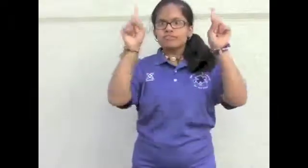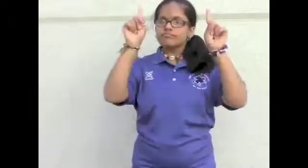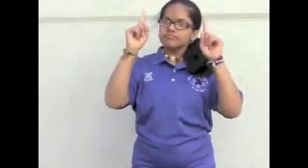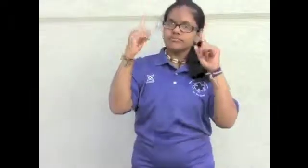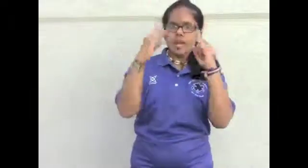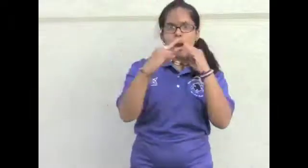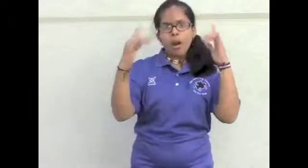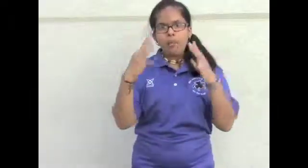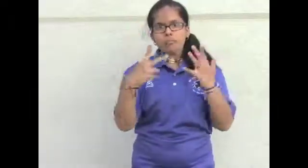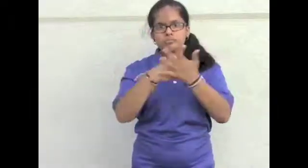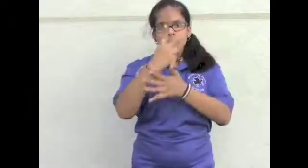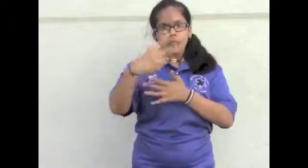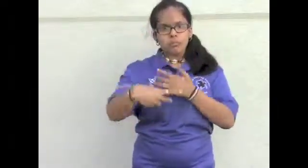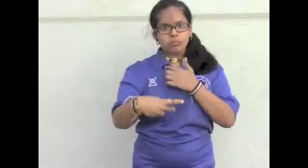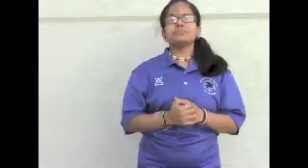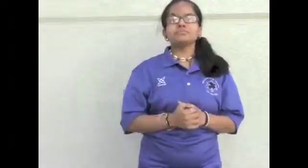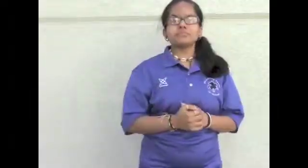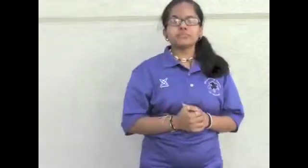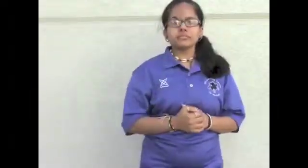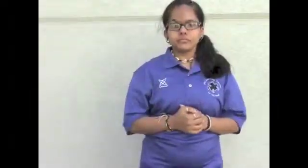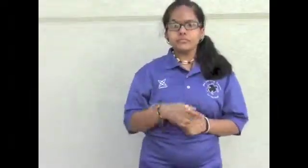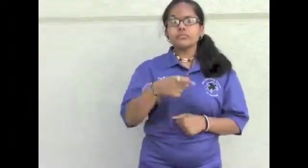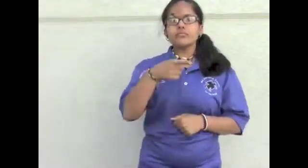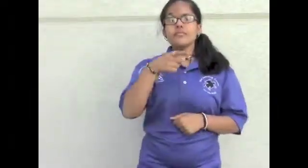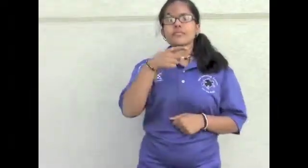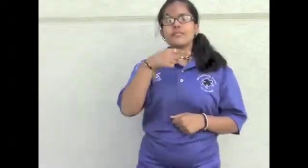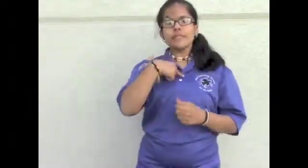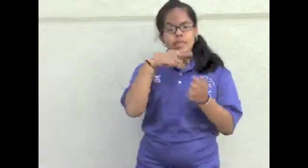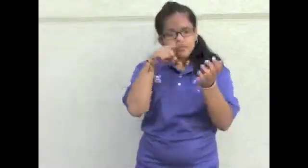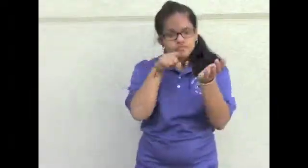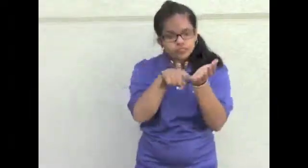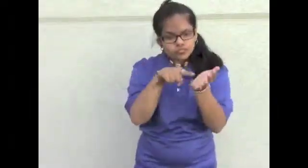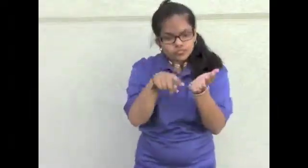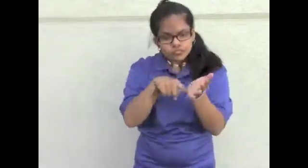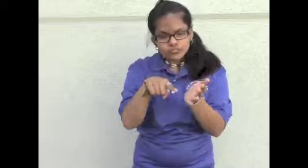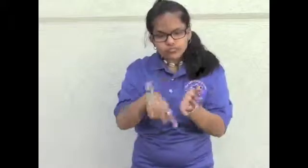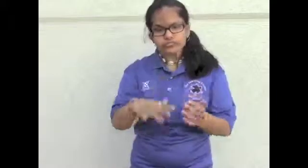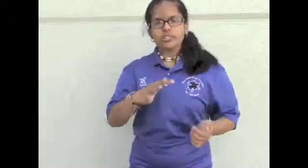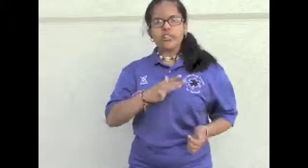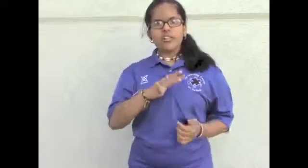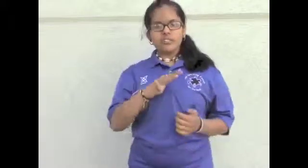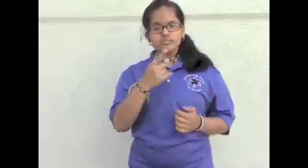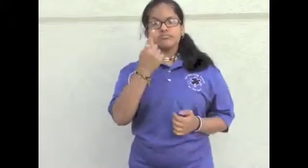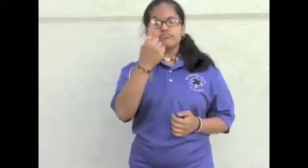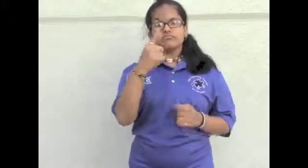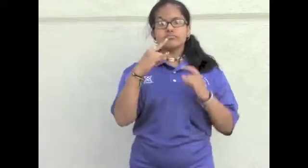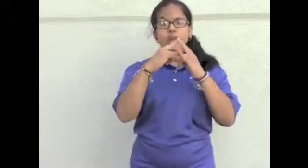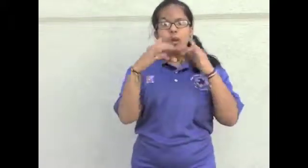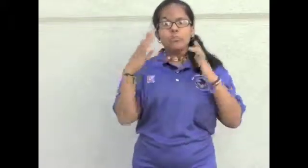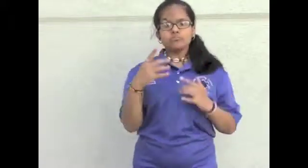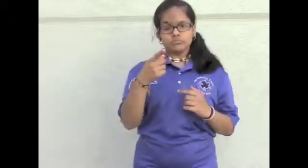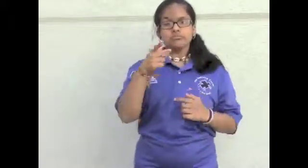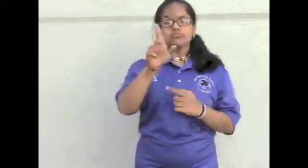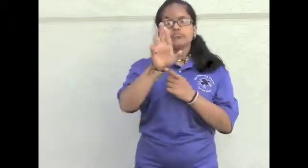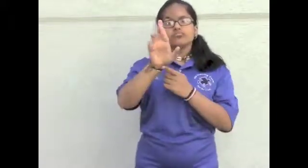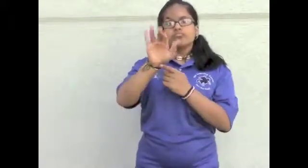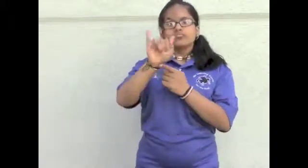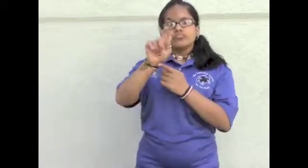should take the opportunity to go do something different. Go do camp or something. I was doing some research and I found a